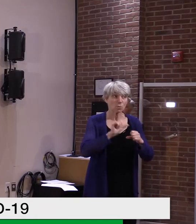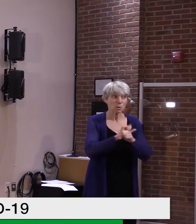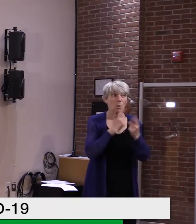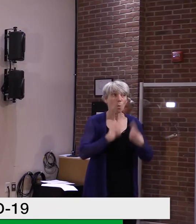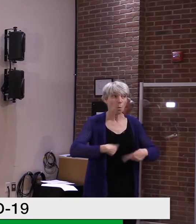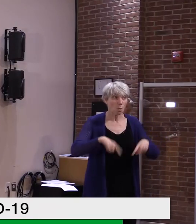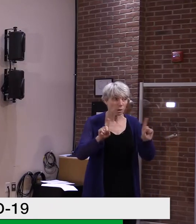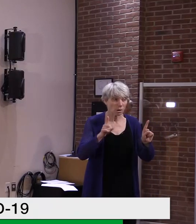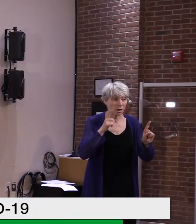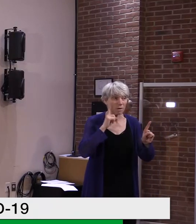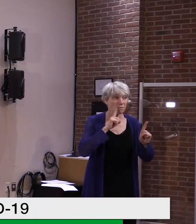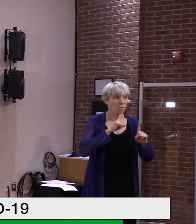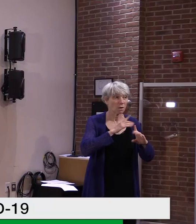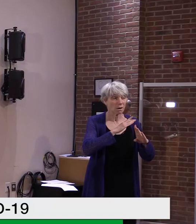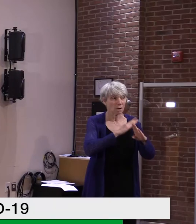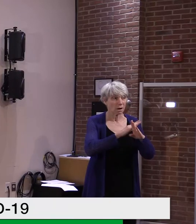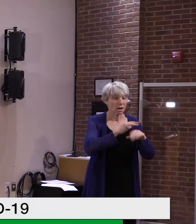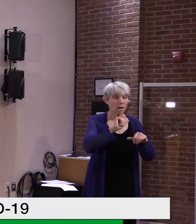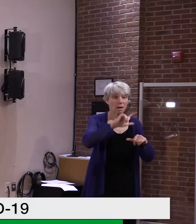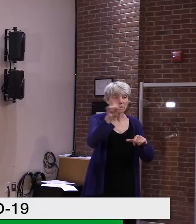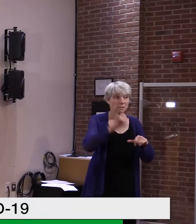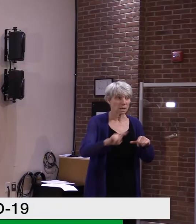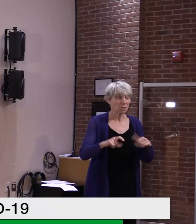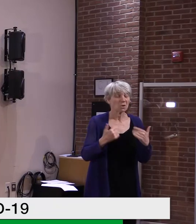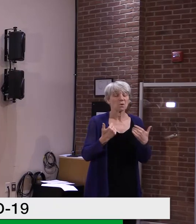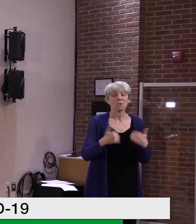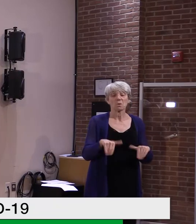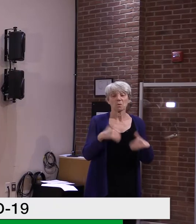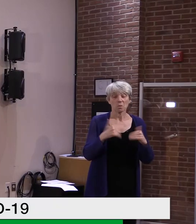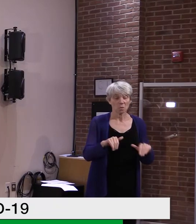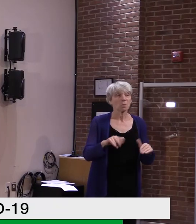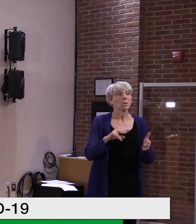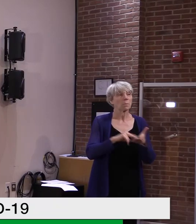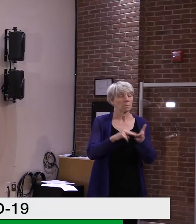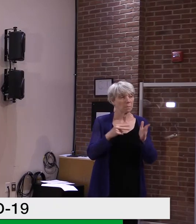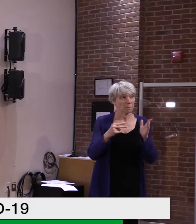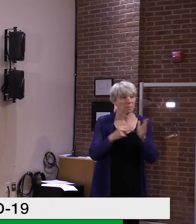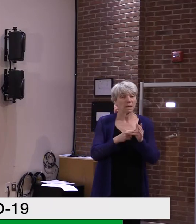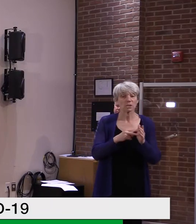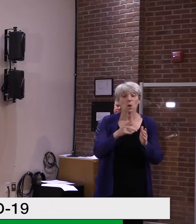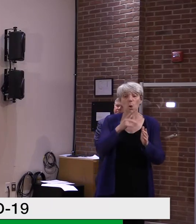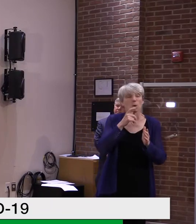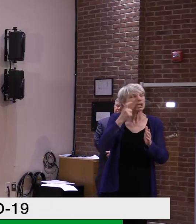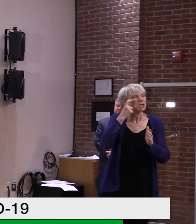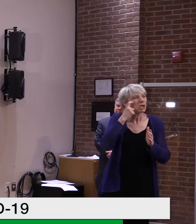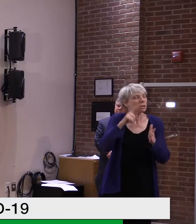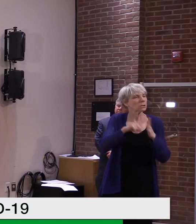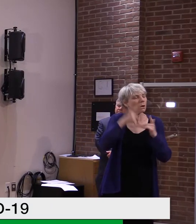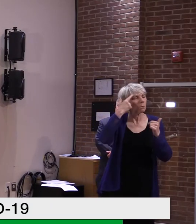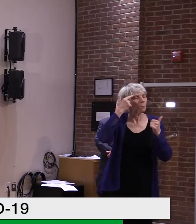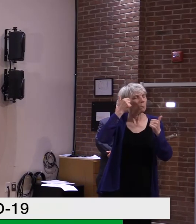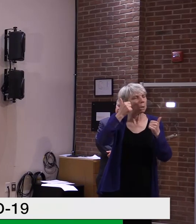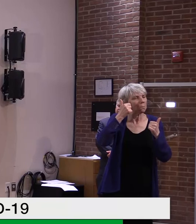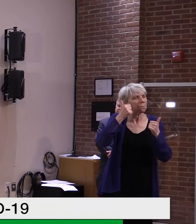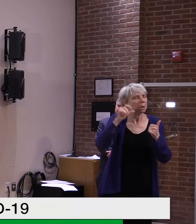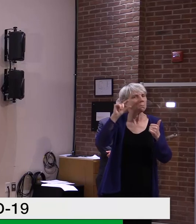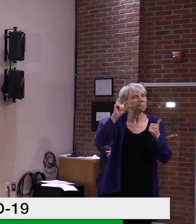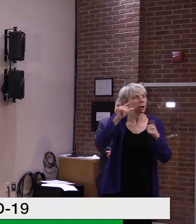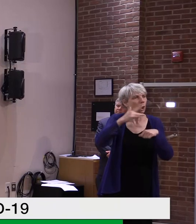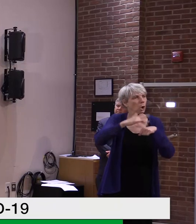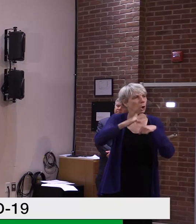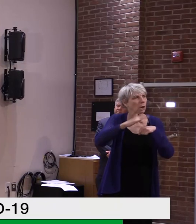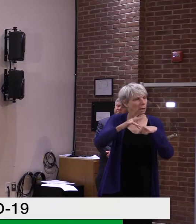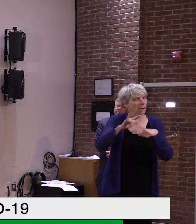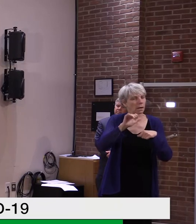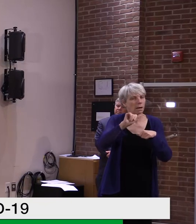promise holds, is that it would be a treatment to be delivered early on in Alzheimer's and make an